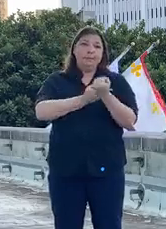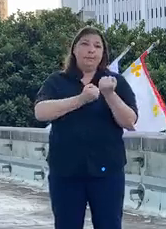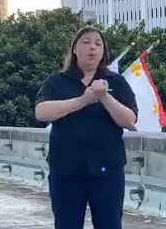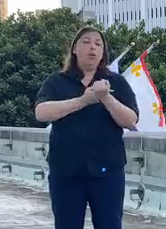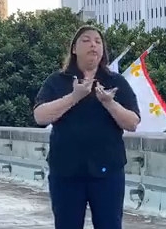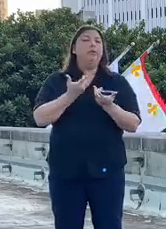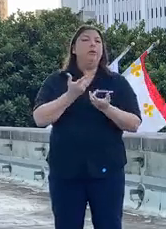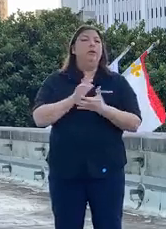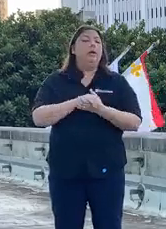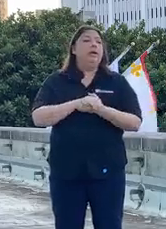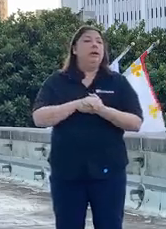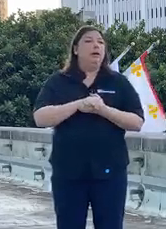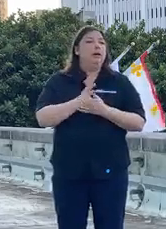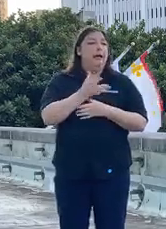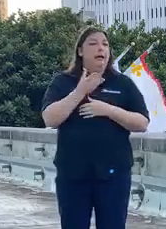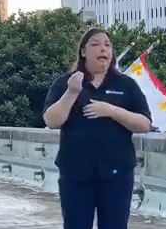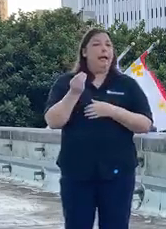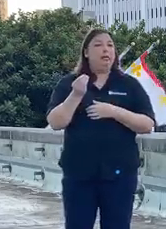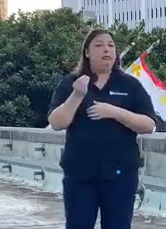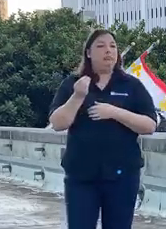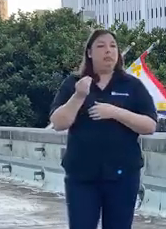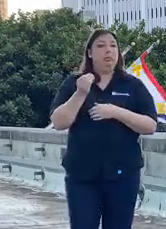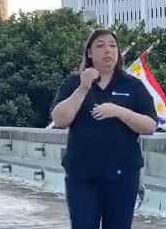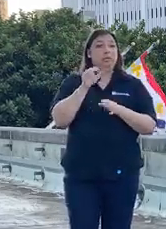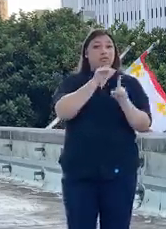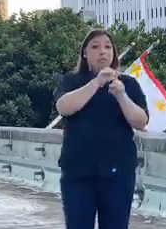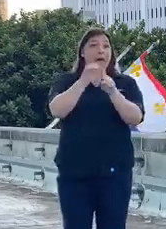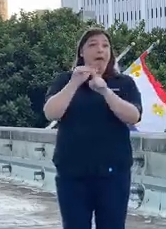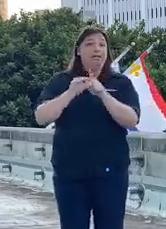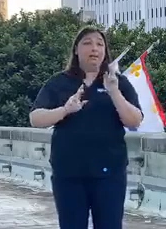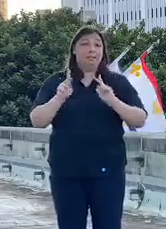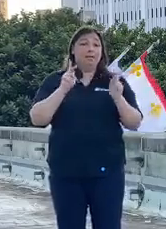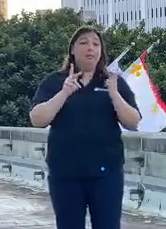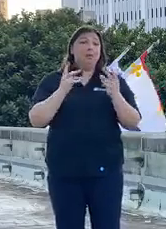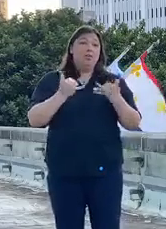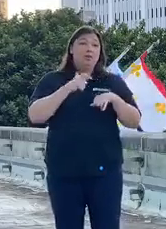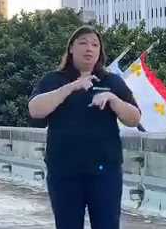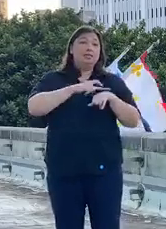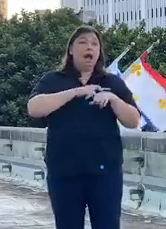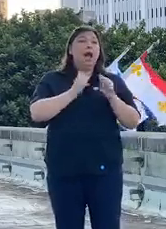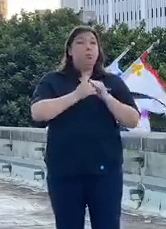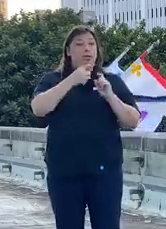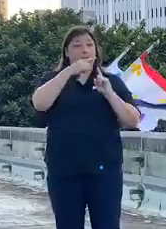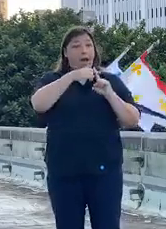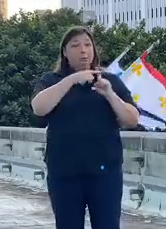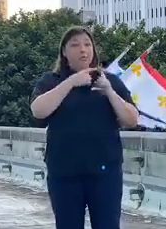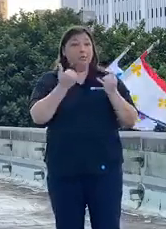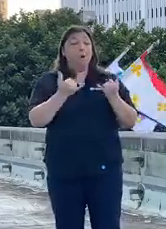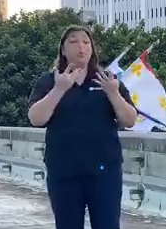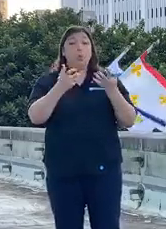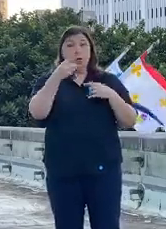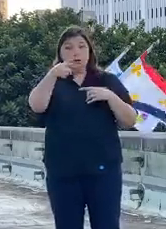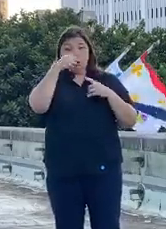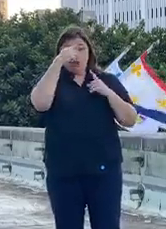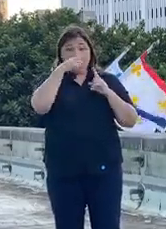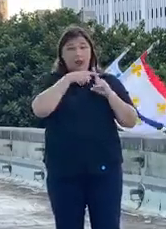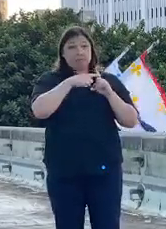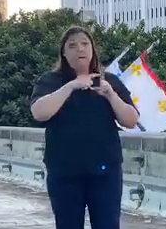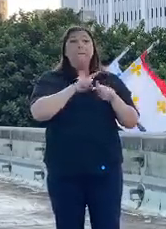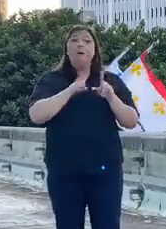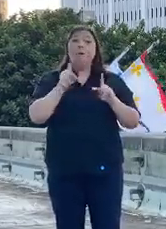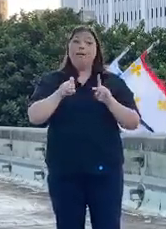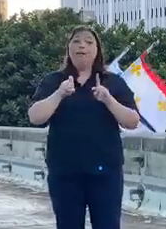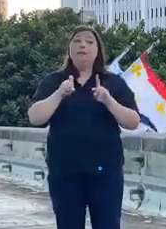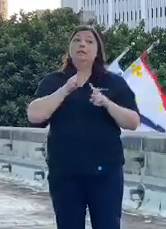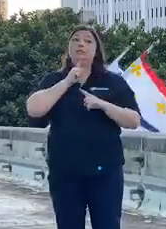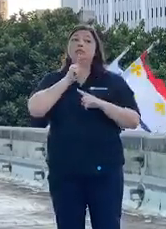of, and just reminding people that there's a time for optimism, and we want people to be optimistic. We also need people to